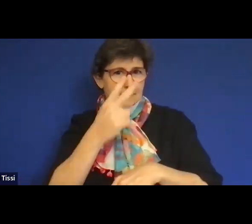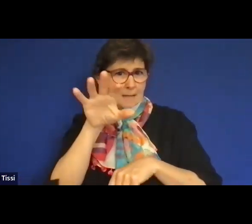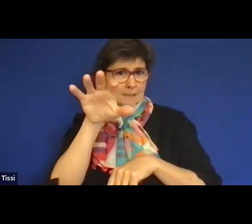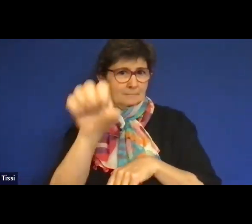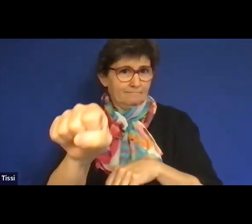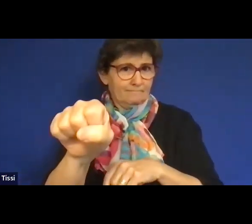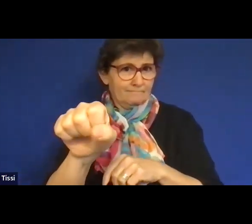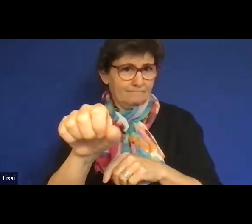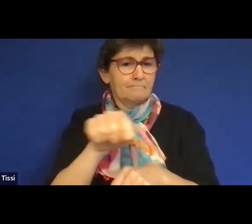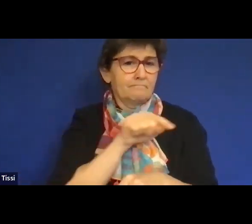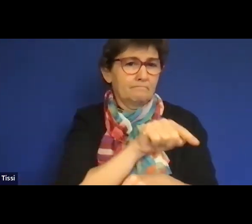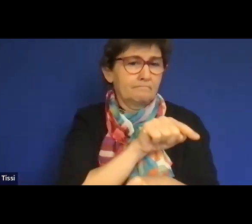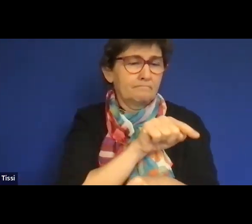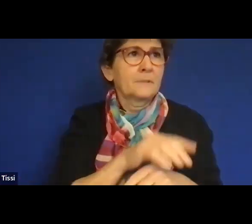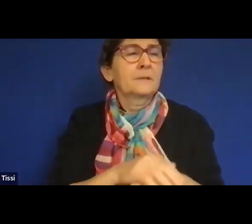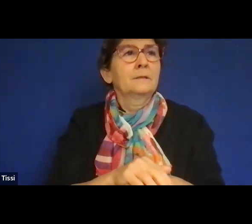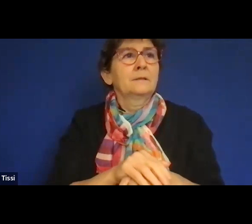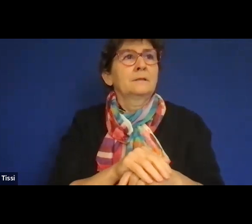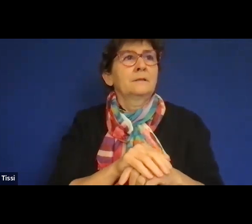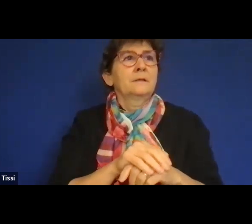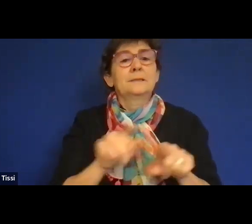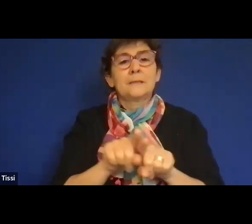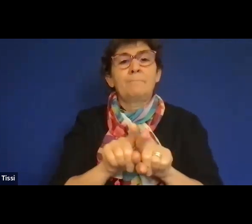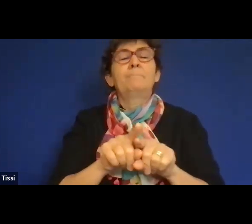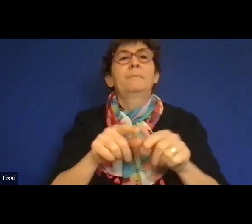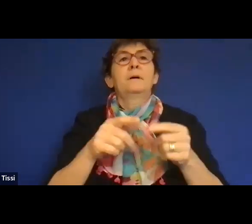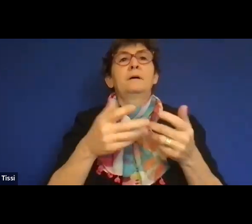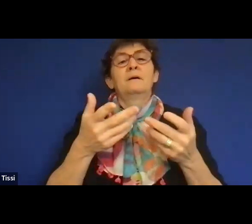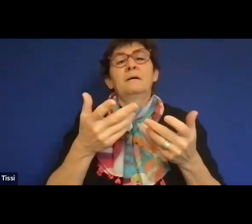as a strategy. And you can see when that's being done.